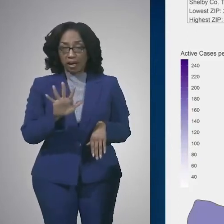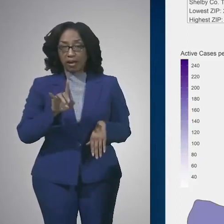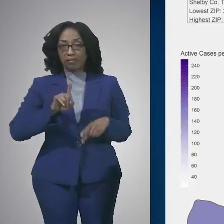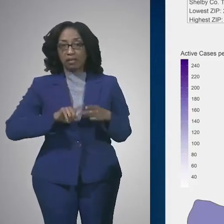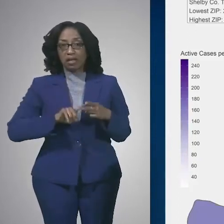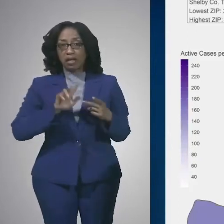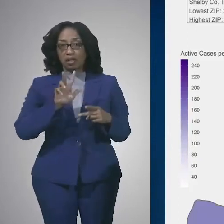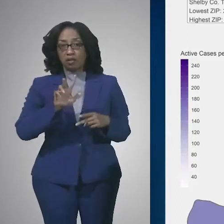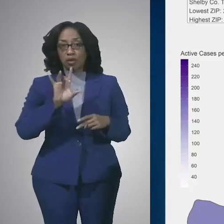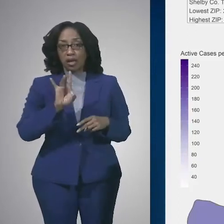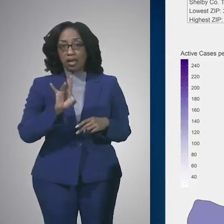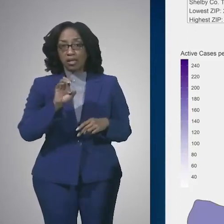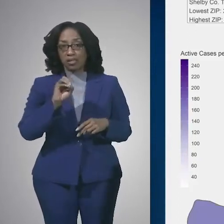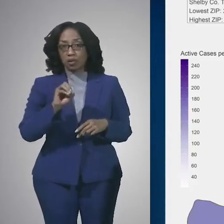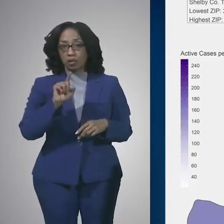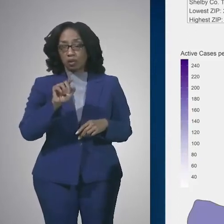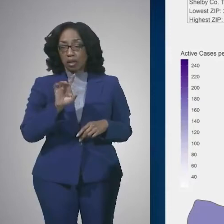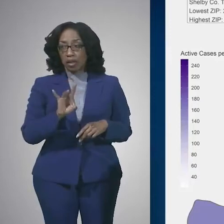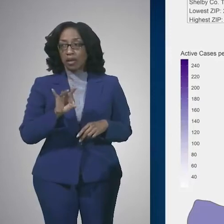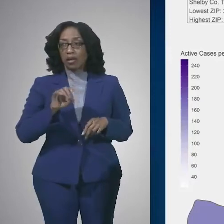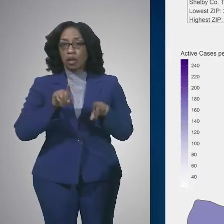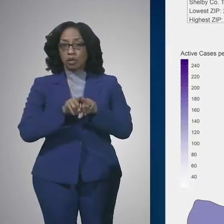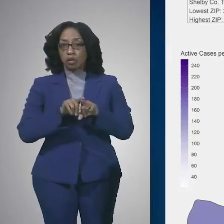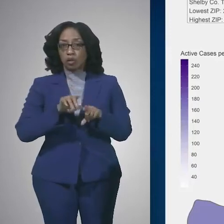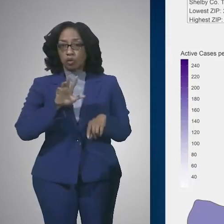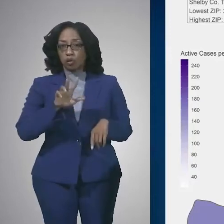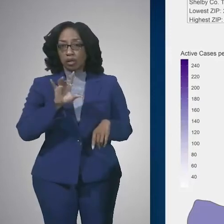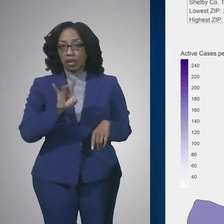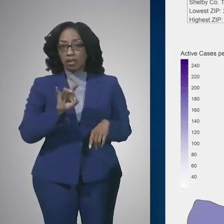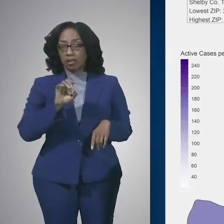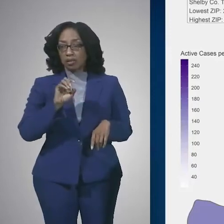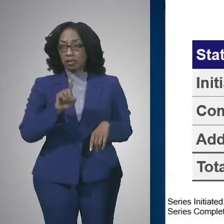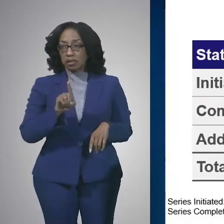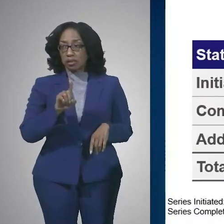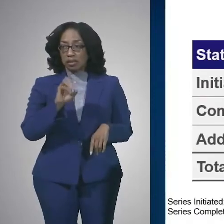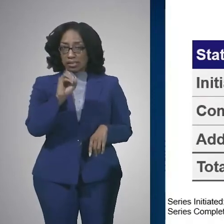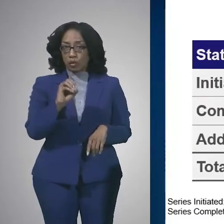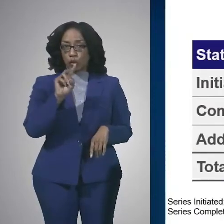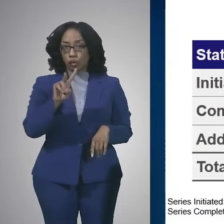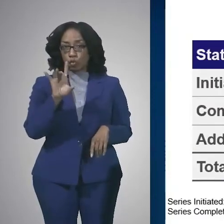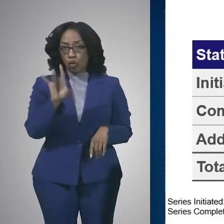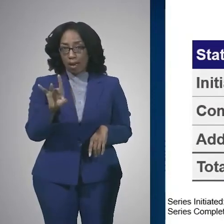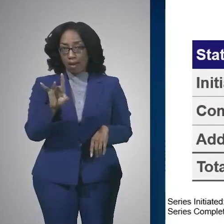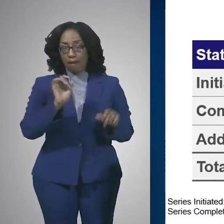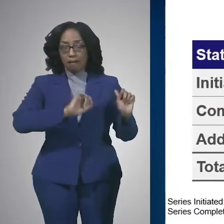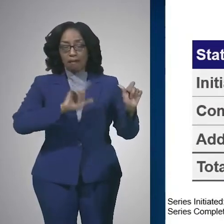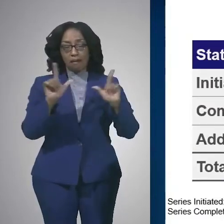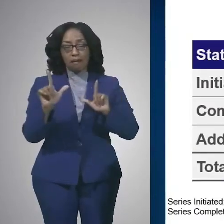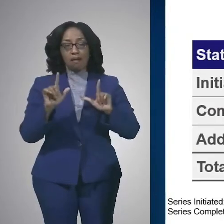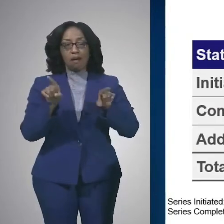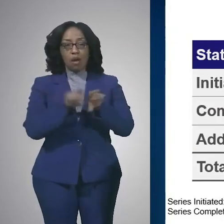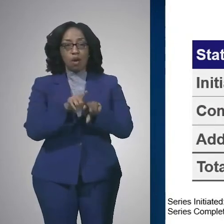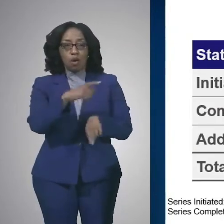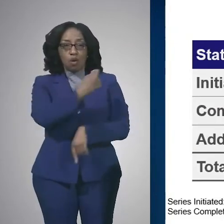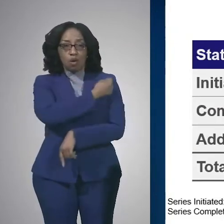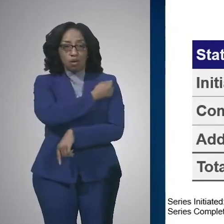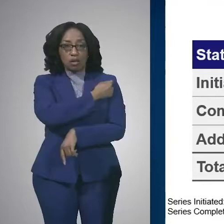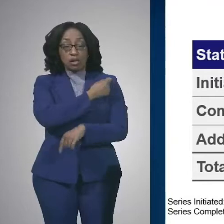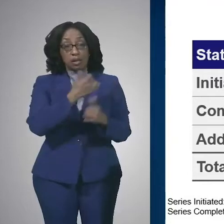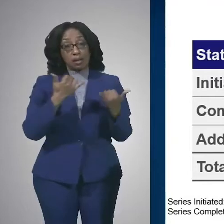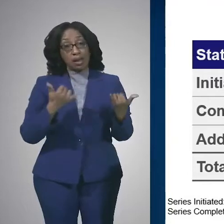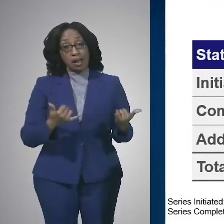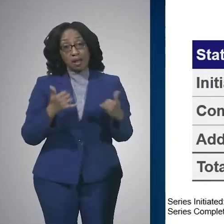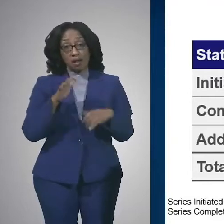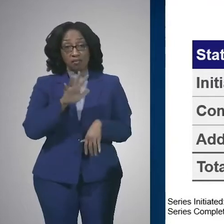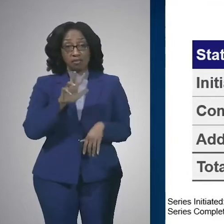and 38018 and 38028. Next slide. Regarding vaccinations,